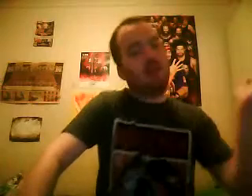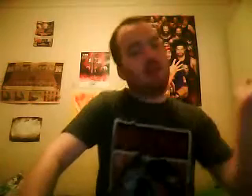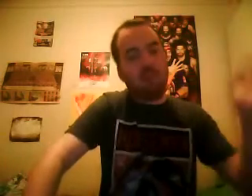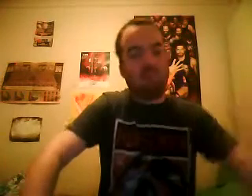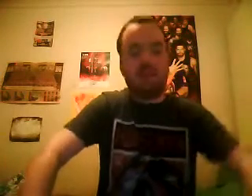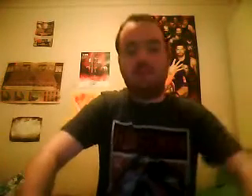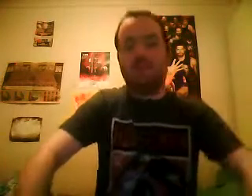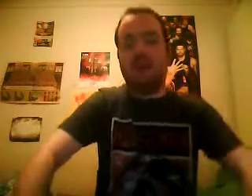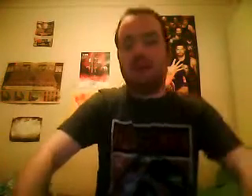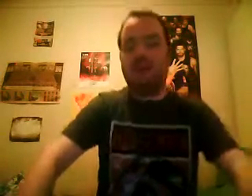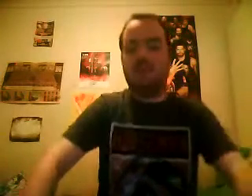But either way, guys,